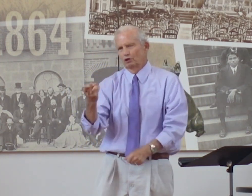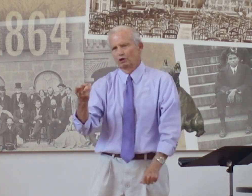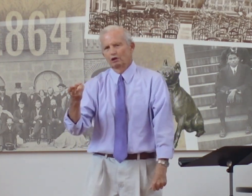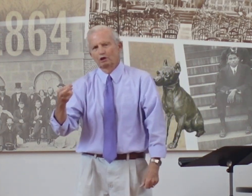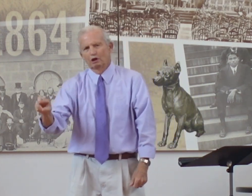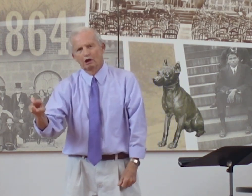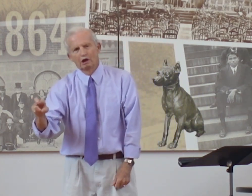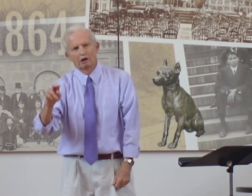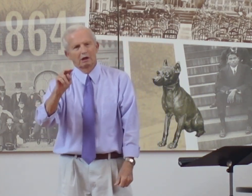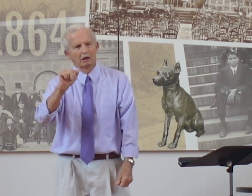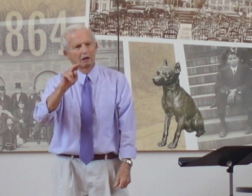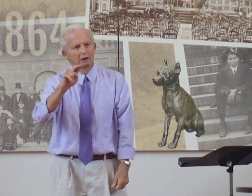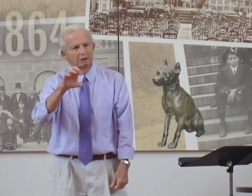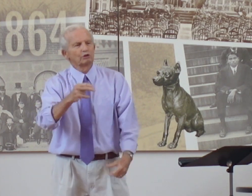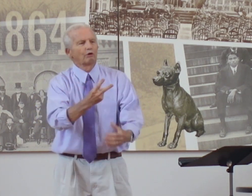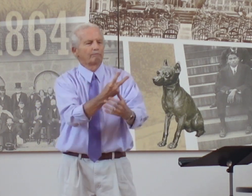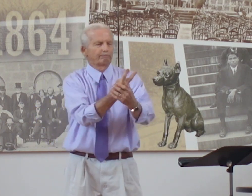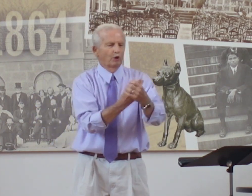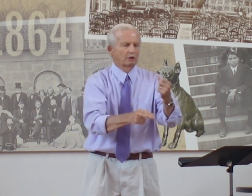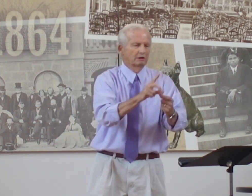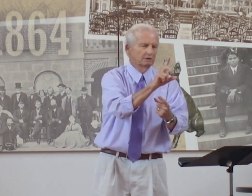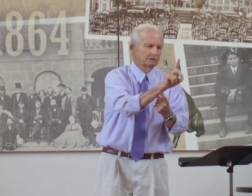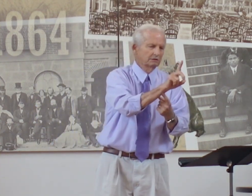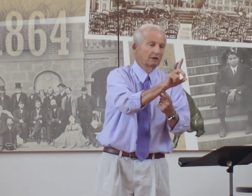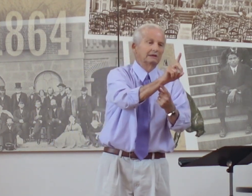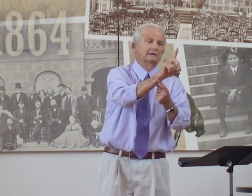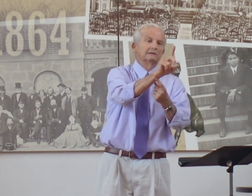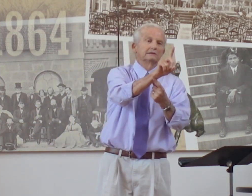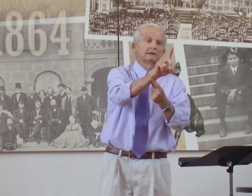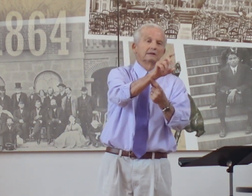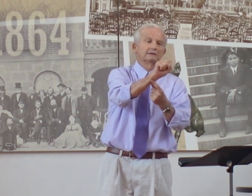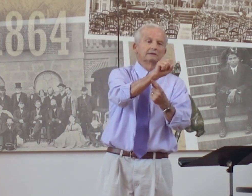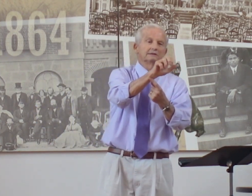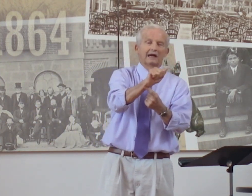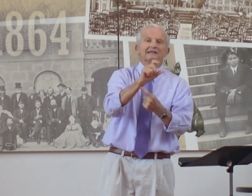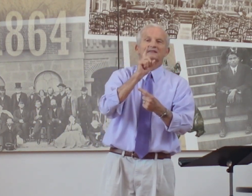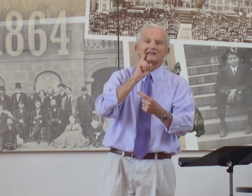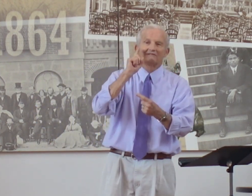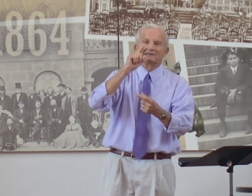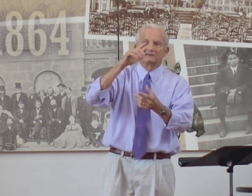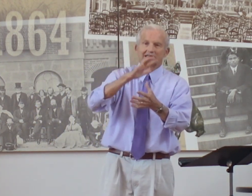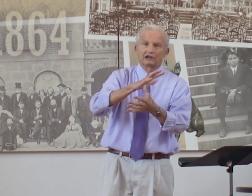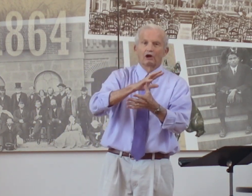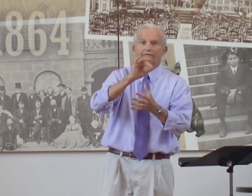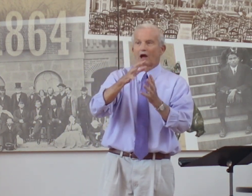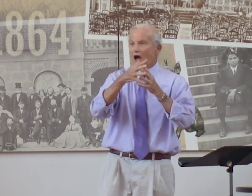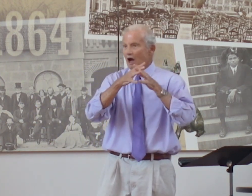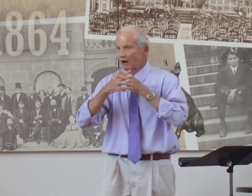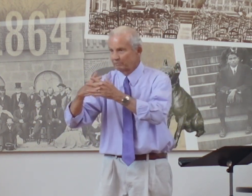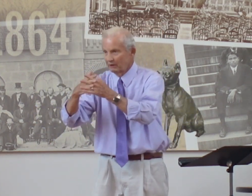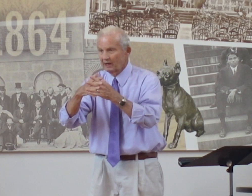Everyone in the deaf community loved Nancy, both at DSA, Deaf Seniors of